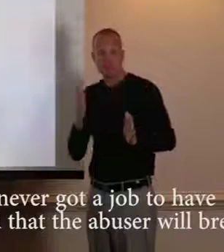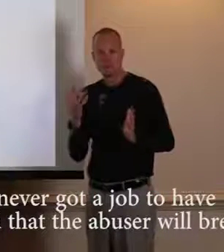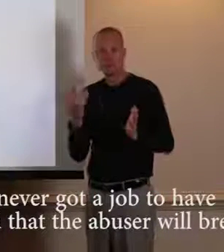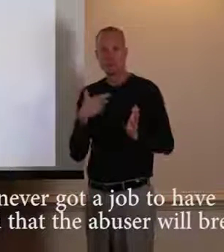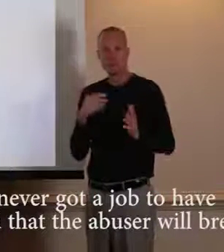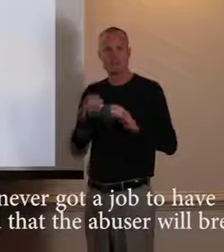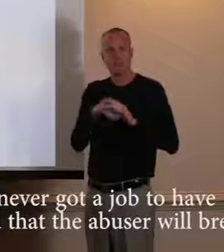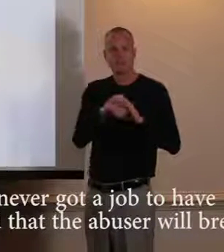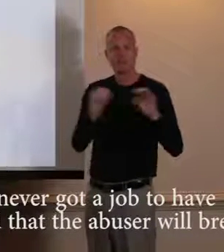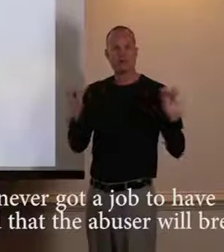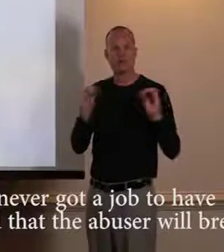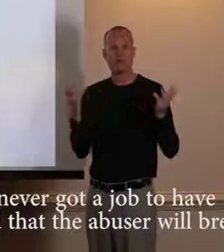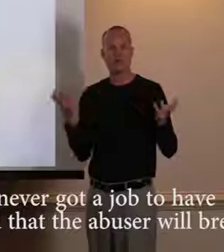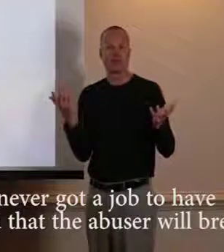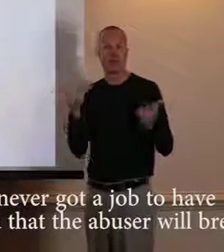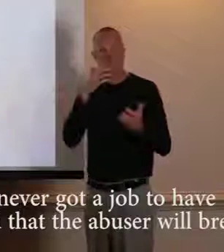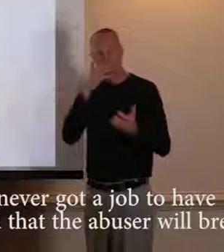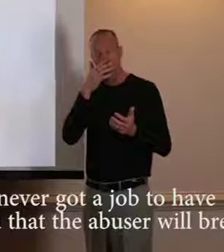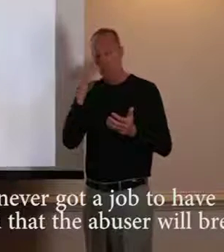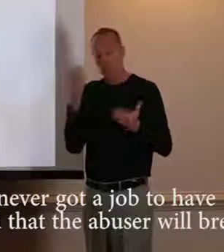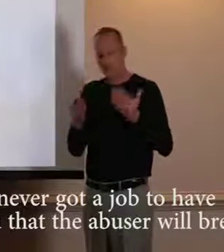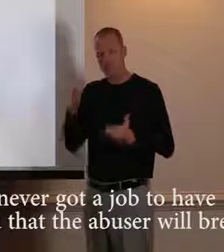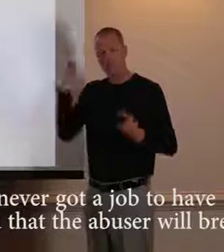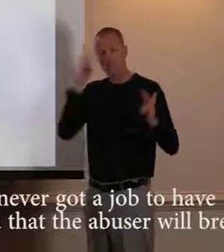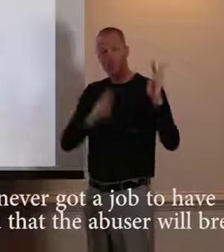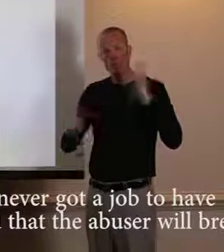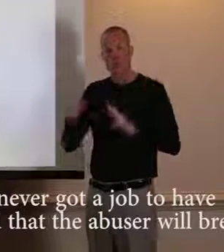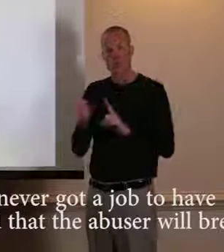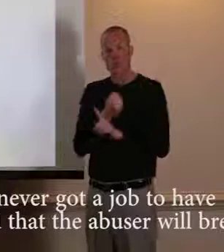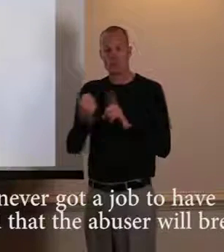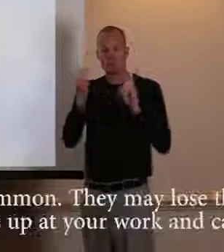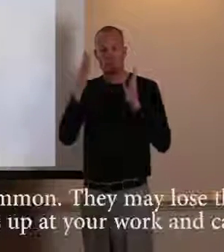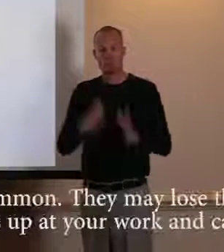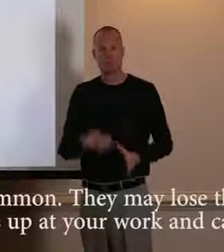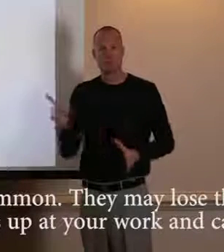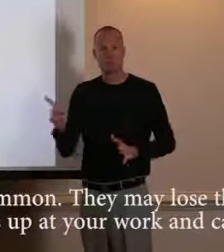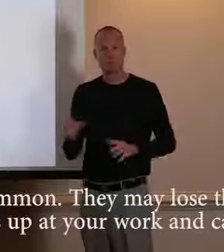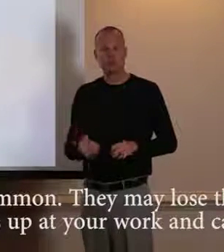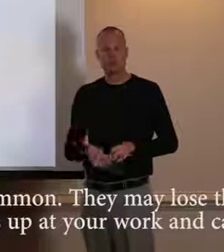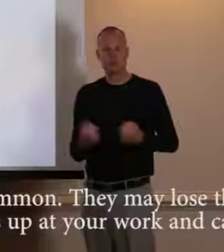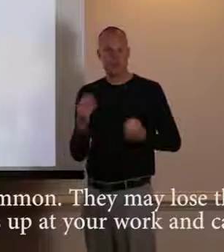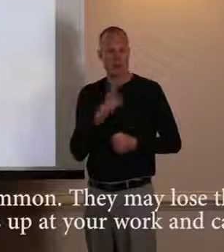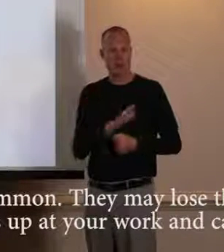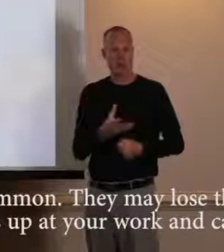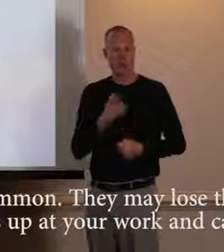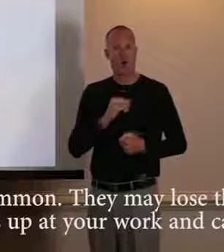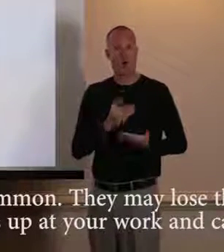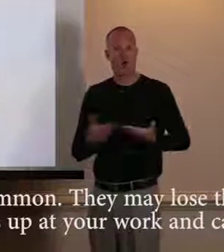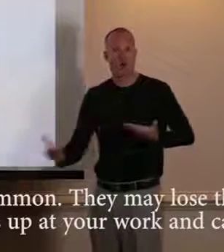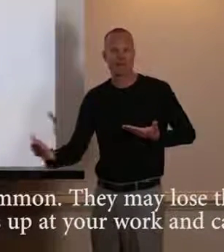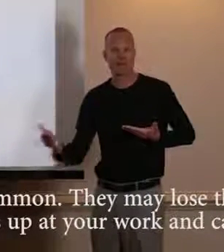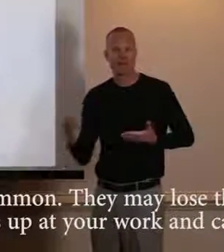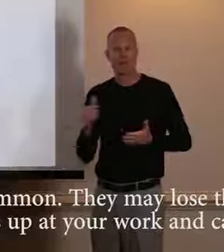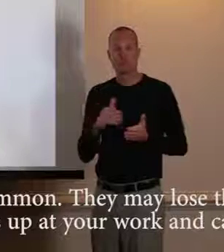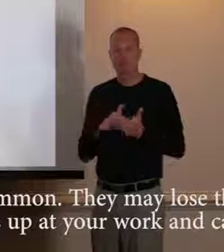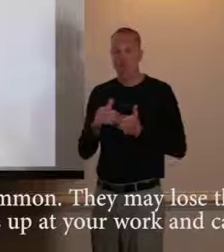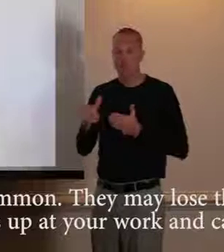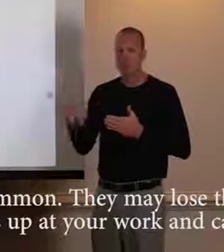They may be worried that the abuser will break their possessions, It's very common. They